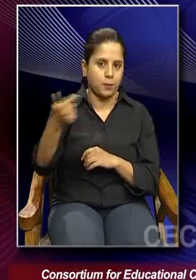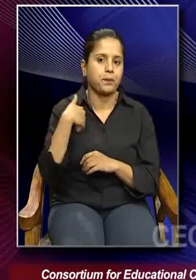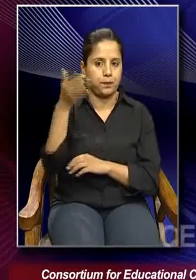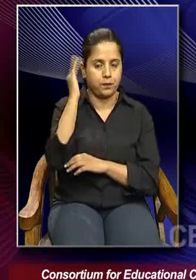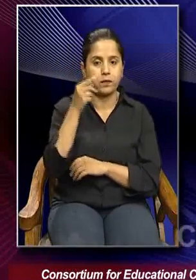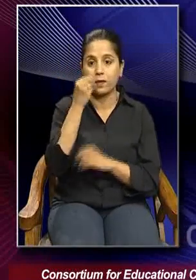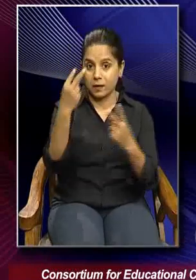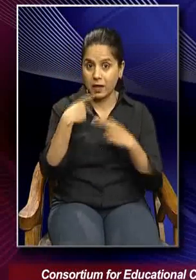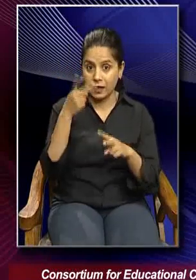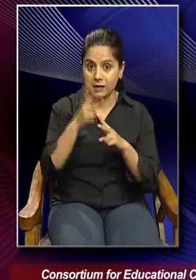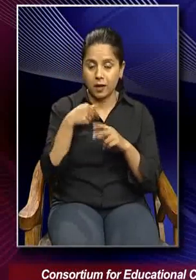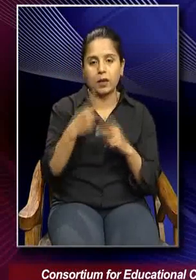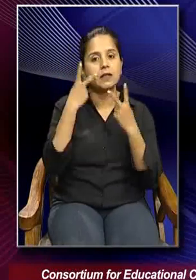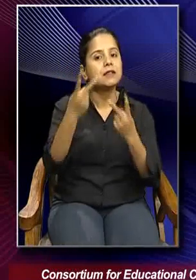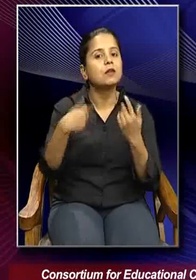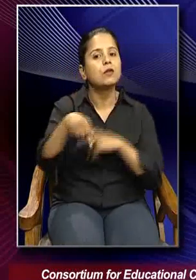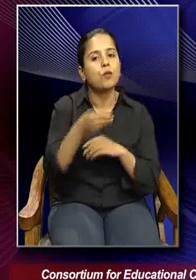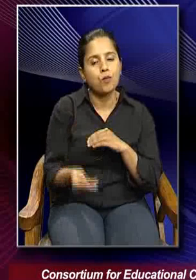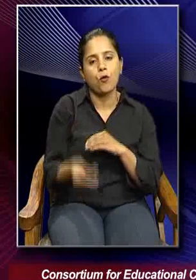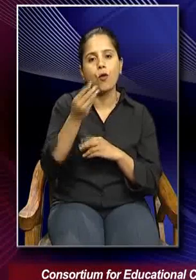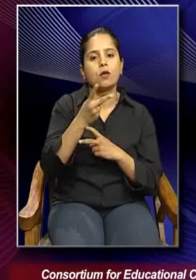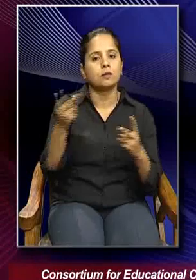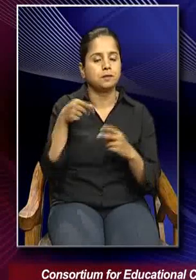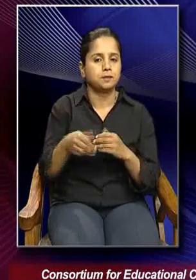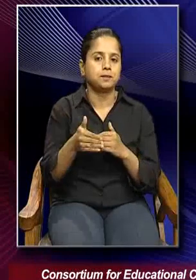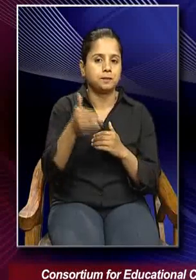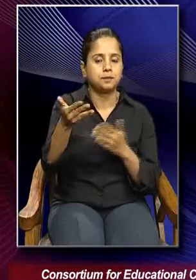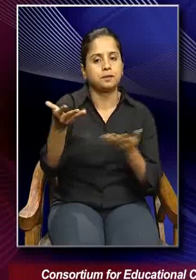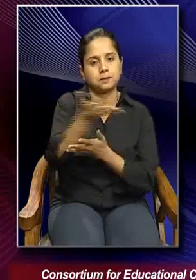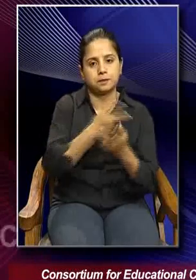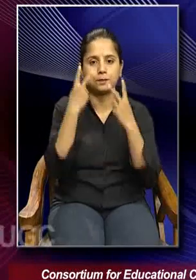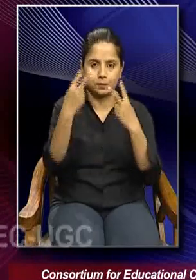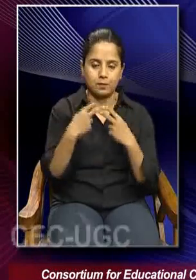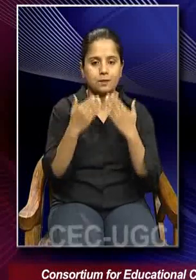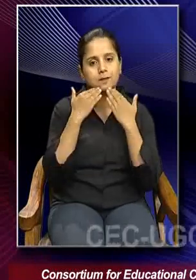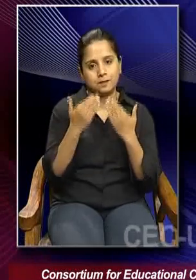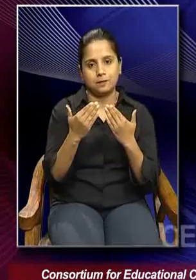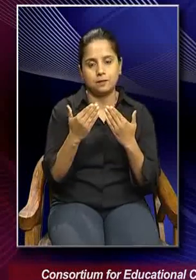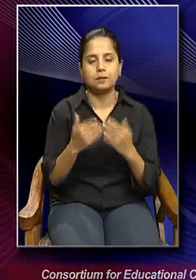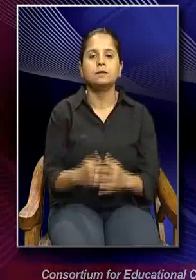please stay with us to follow up for the upcoming discussions. Thank you.